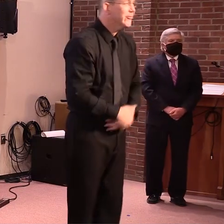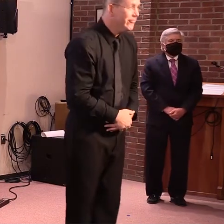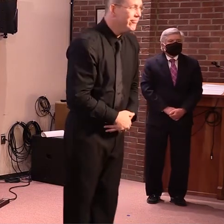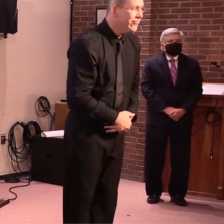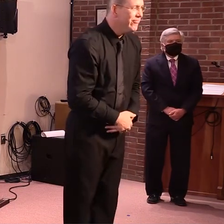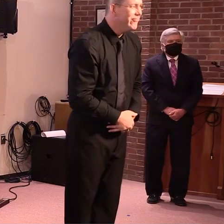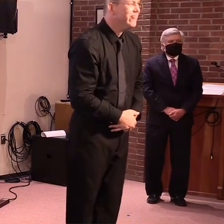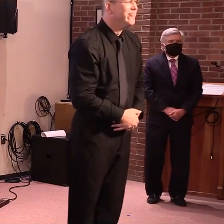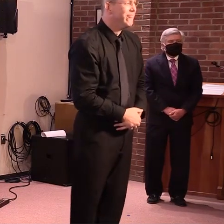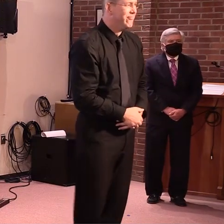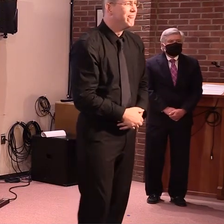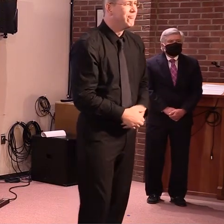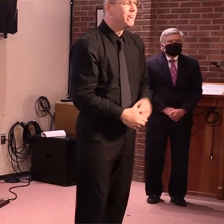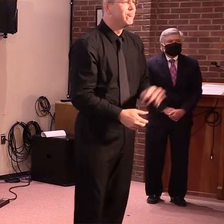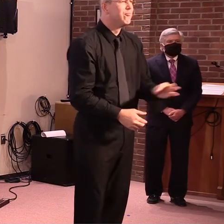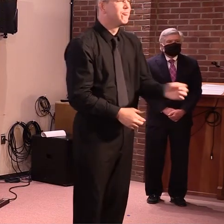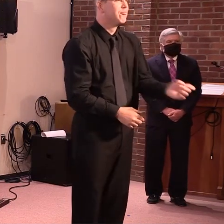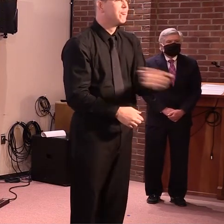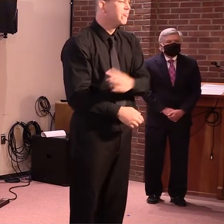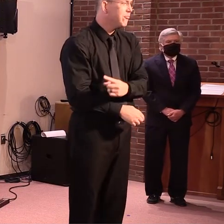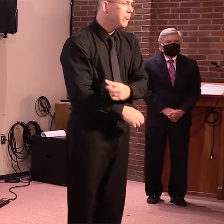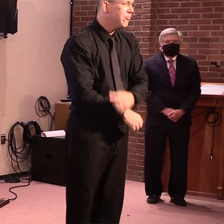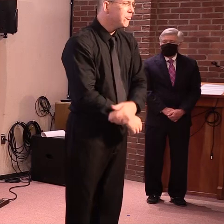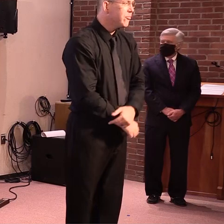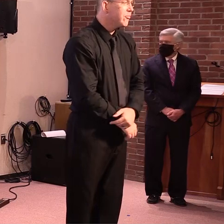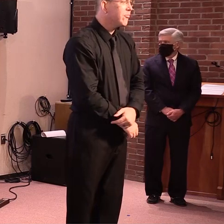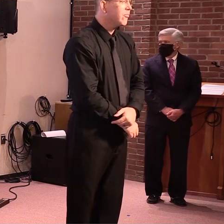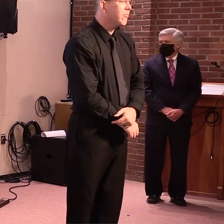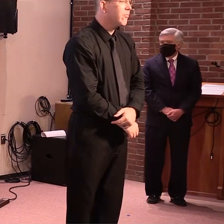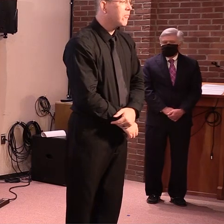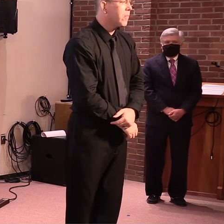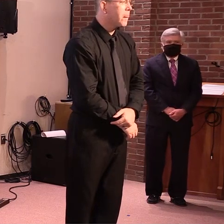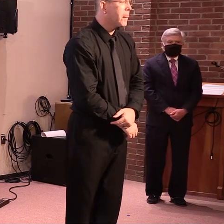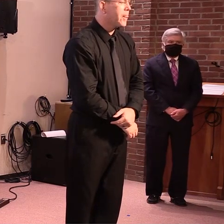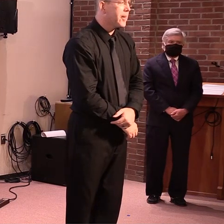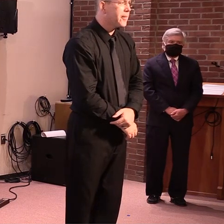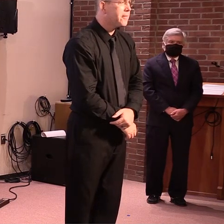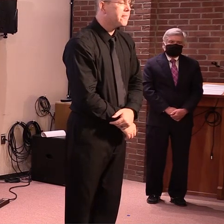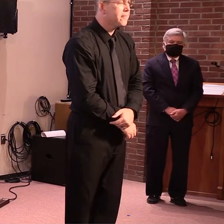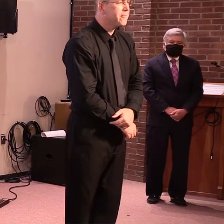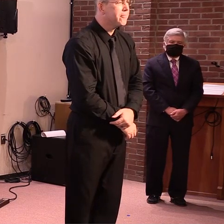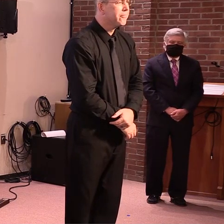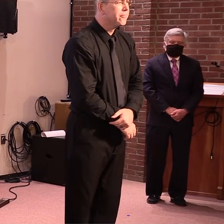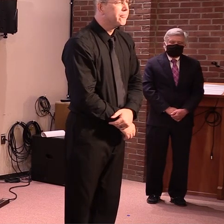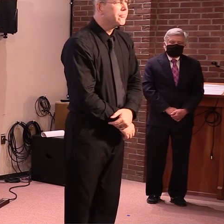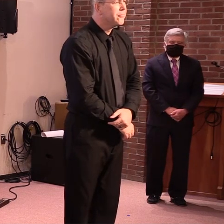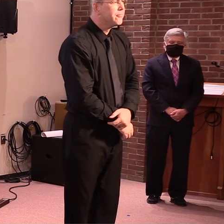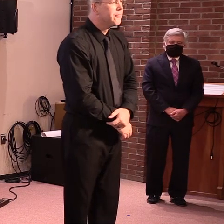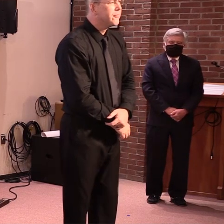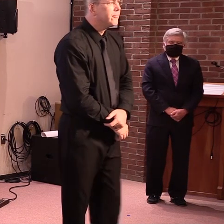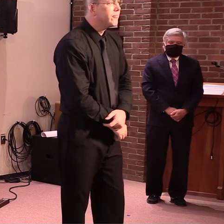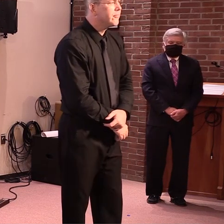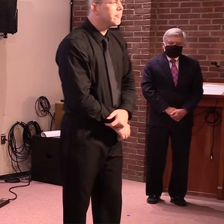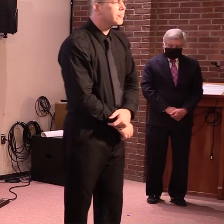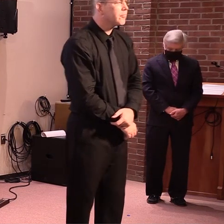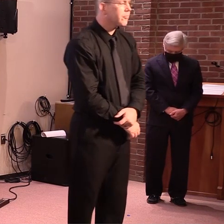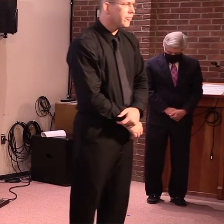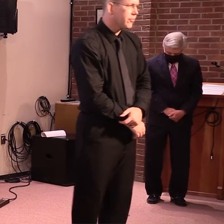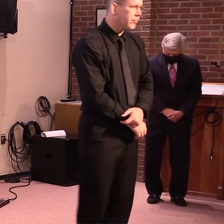Governor, or probably Commissioner French, but as you're making your plans of known next